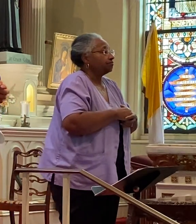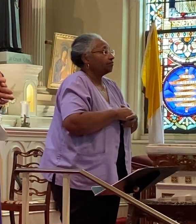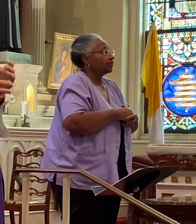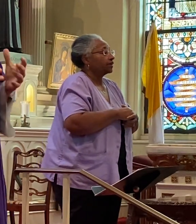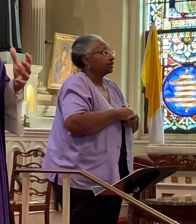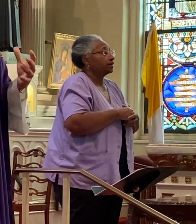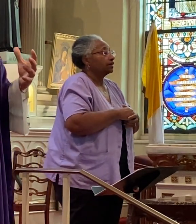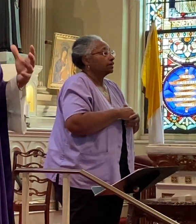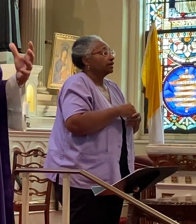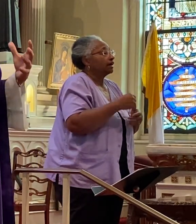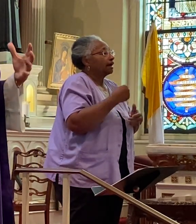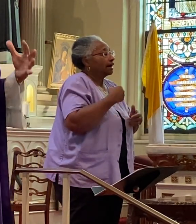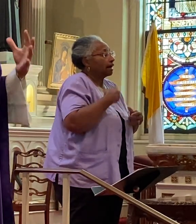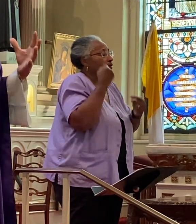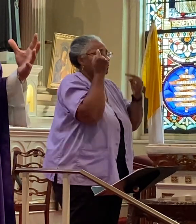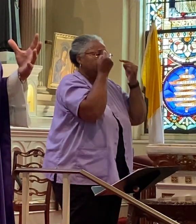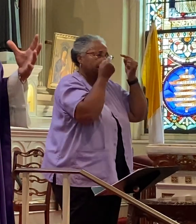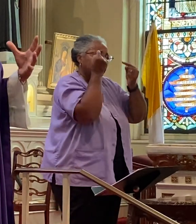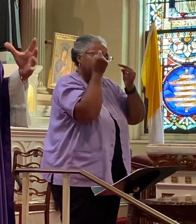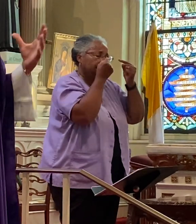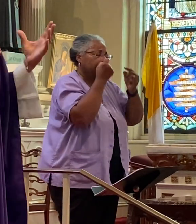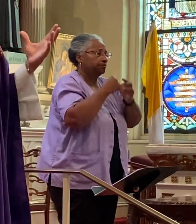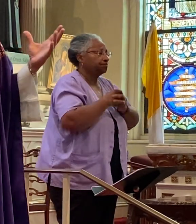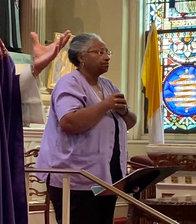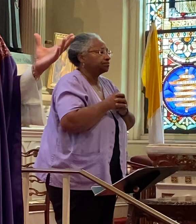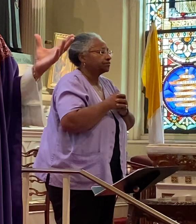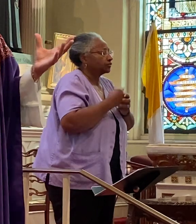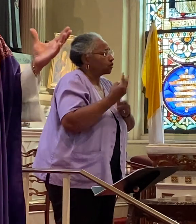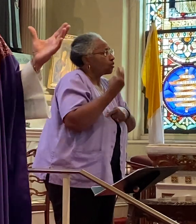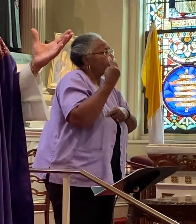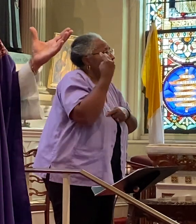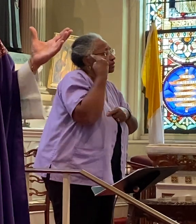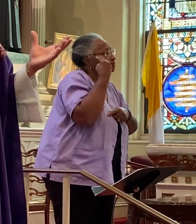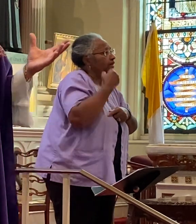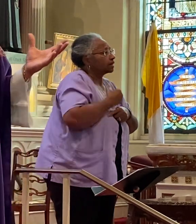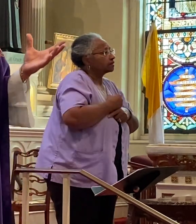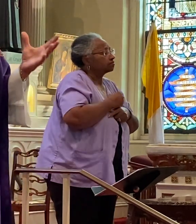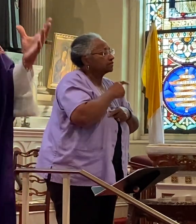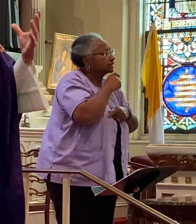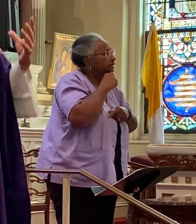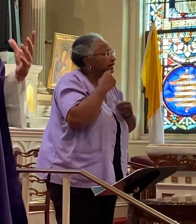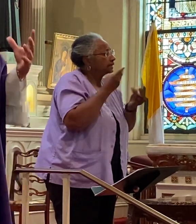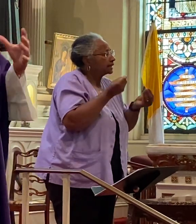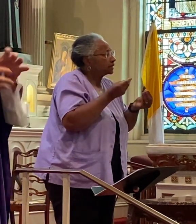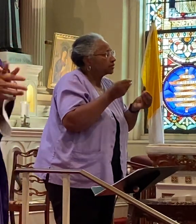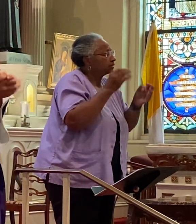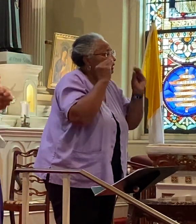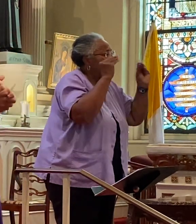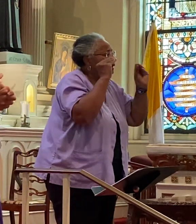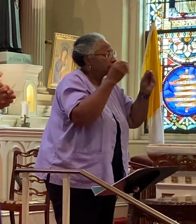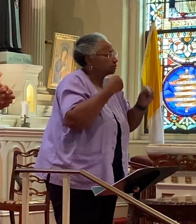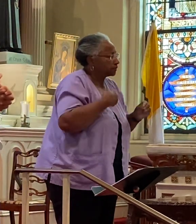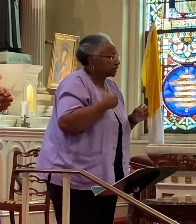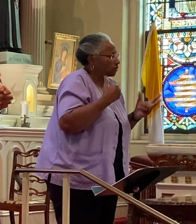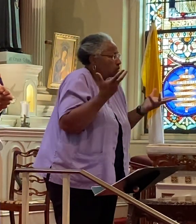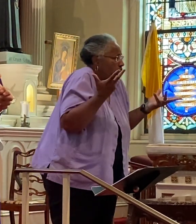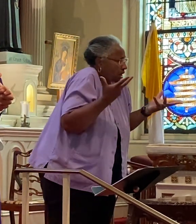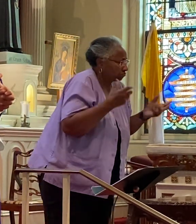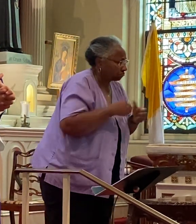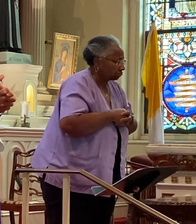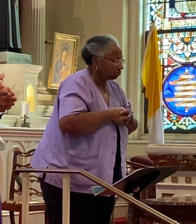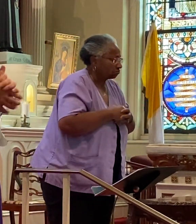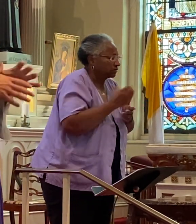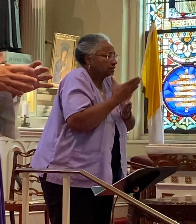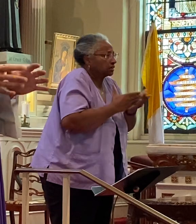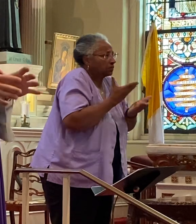And I reflected, and I began to think, what did the desert teach me? Some of the lessons from the